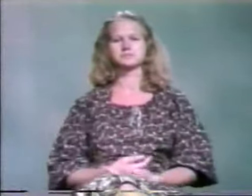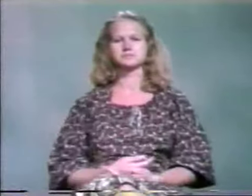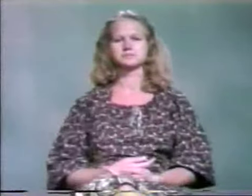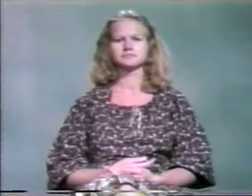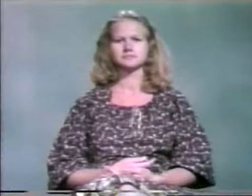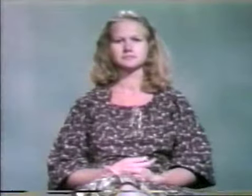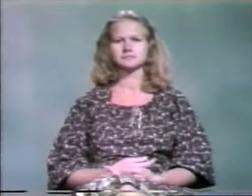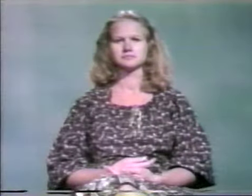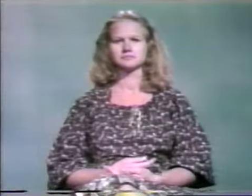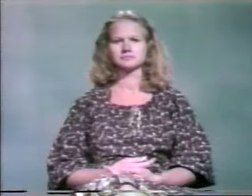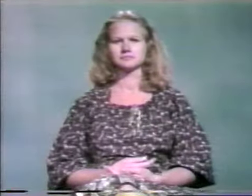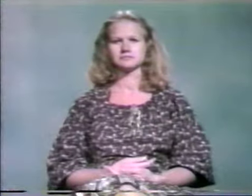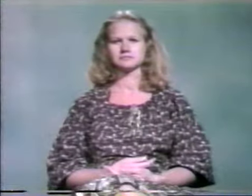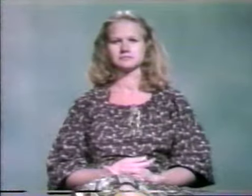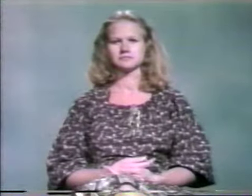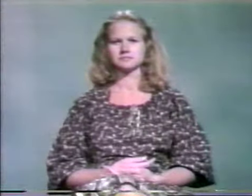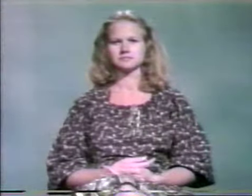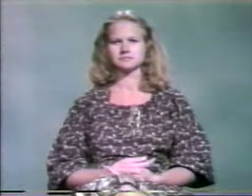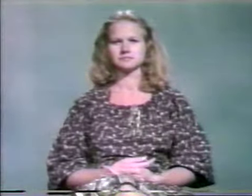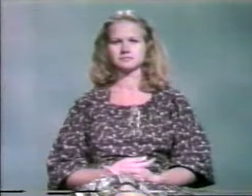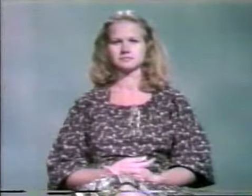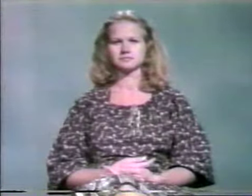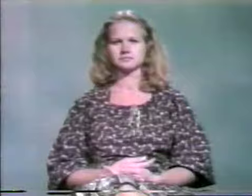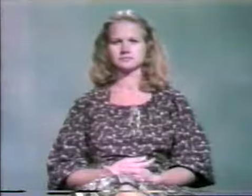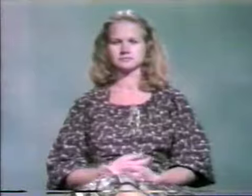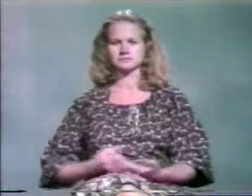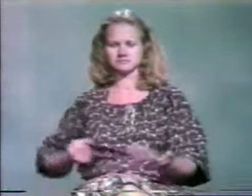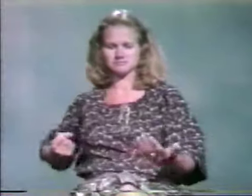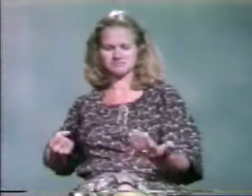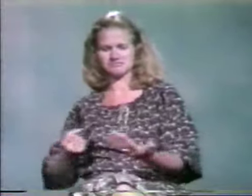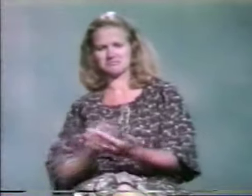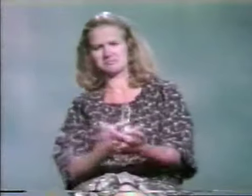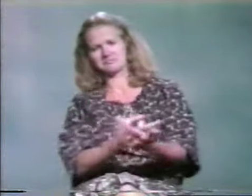To slide horizontally across a surface.